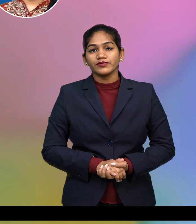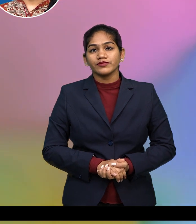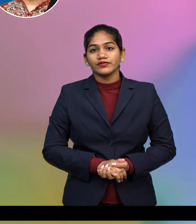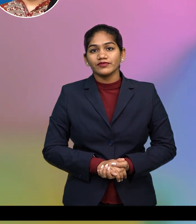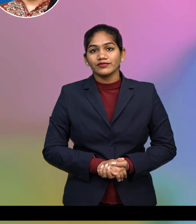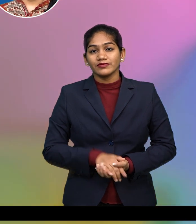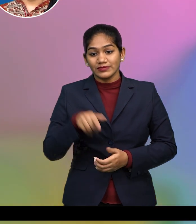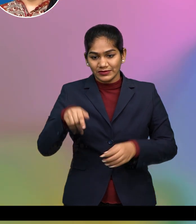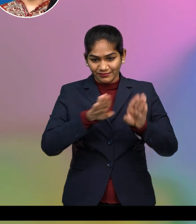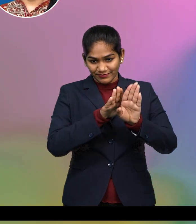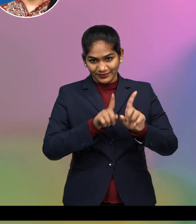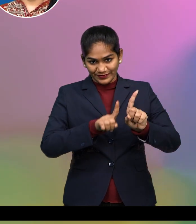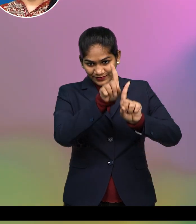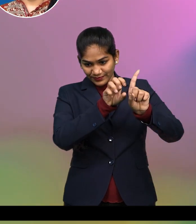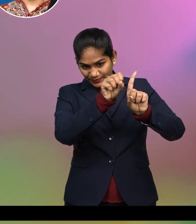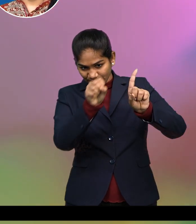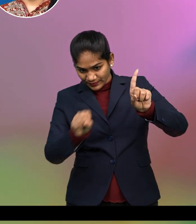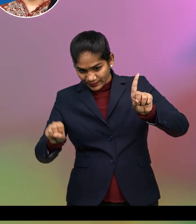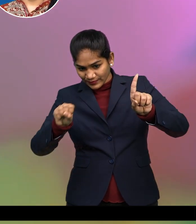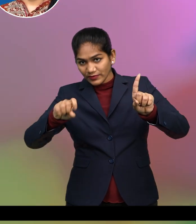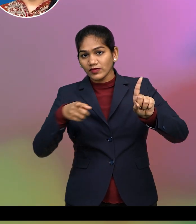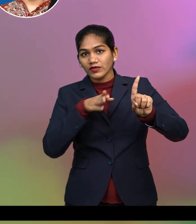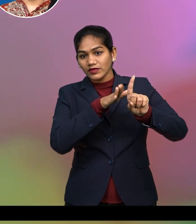buried in the soil.